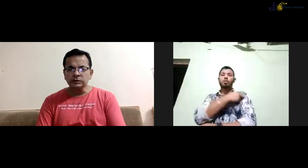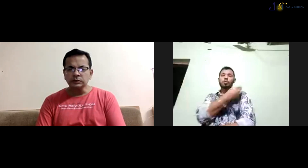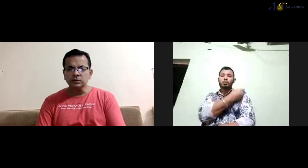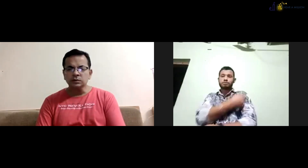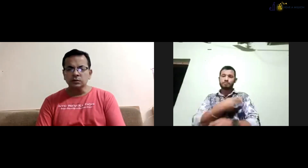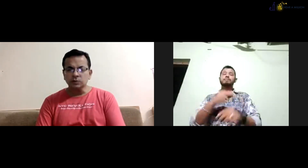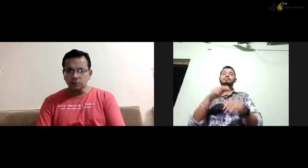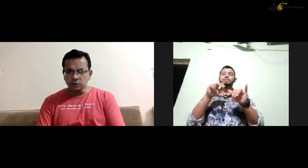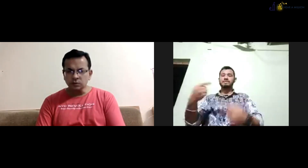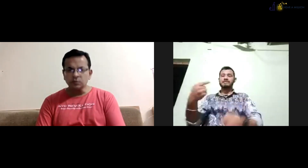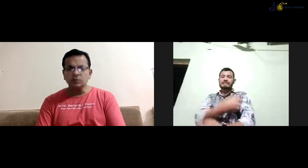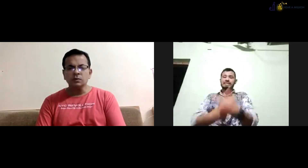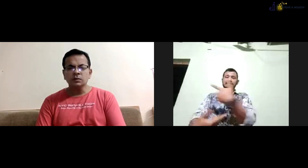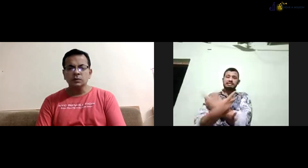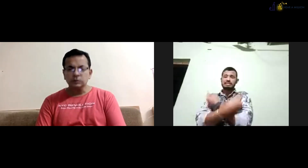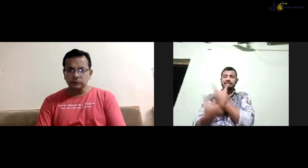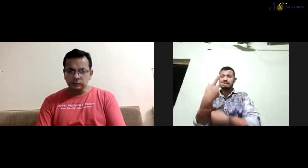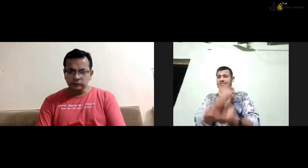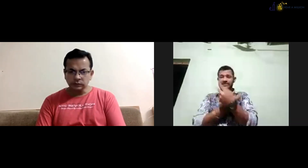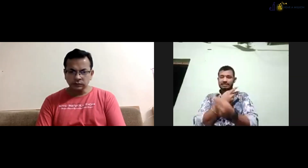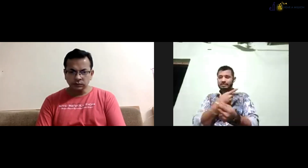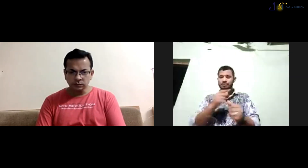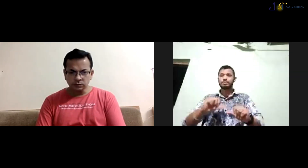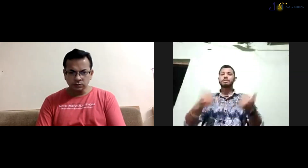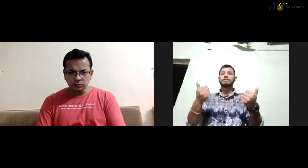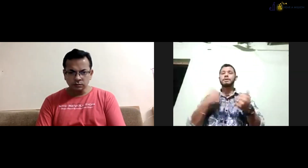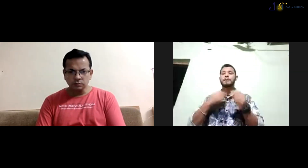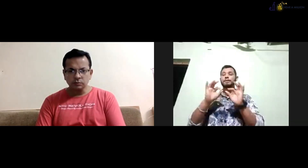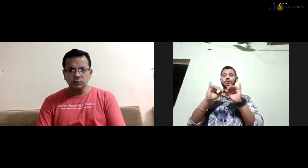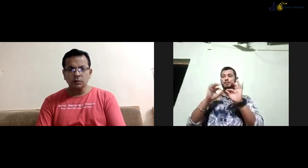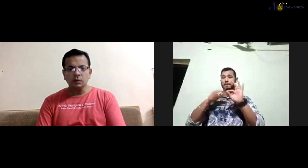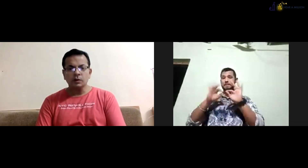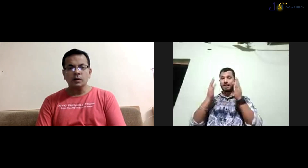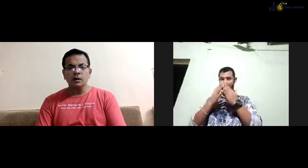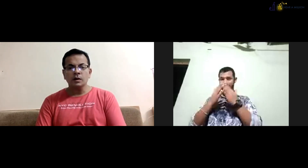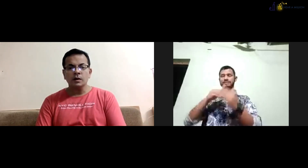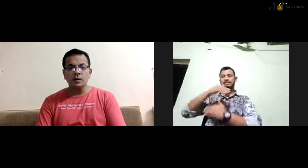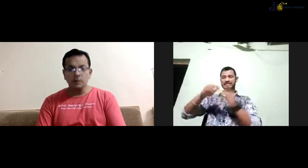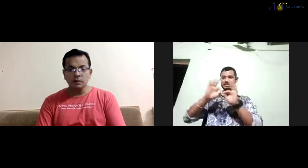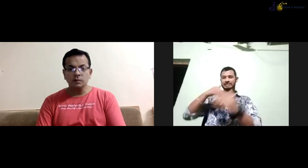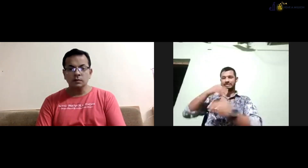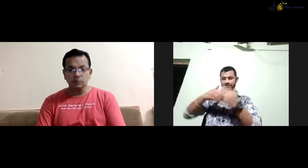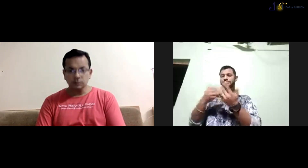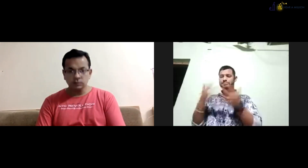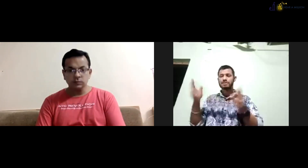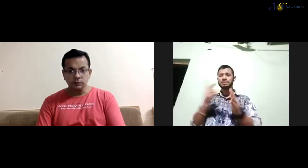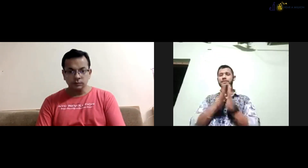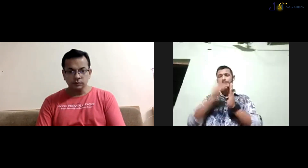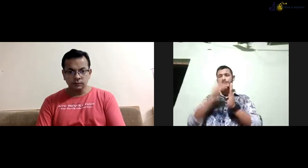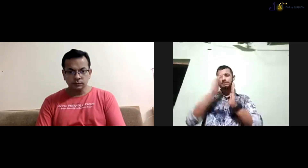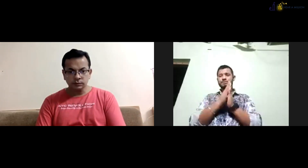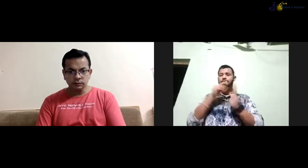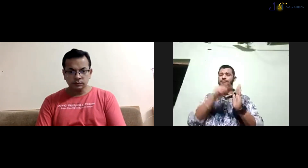about to die, but my friends took me to the hospital and later on I got